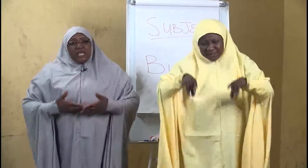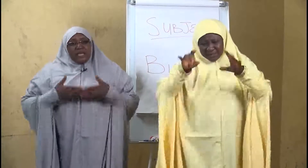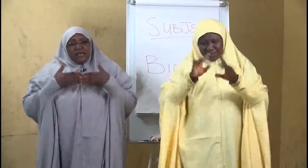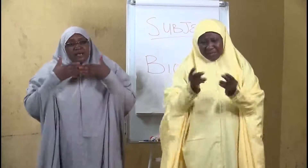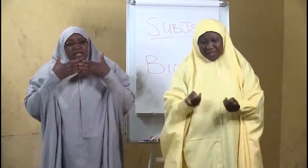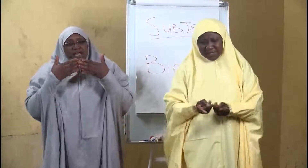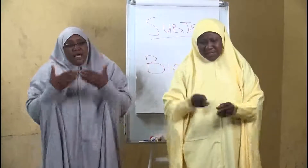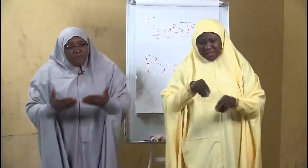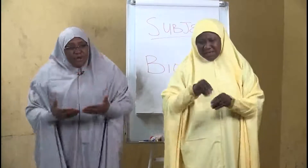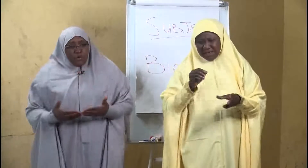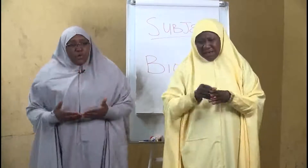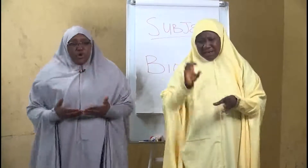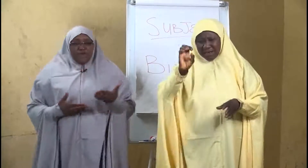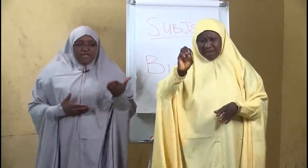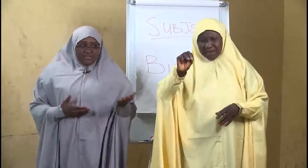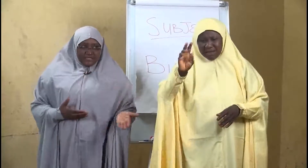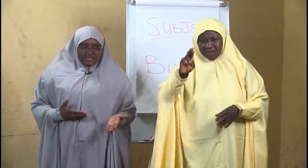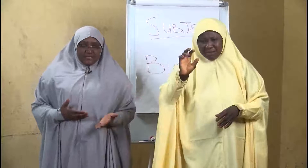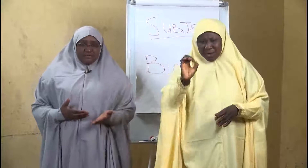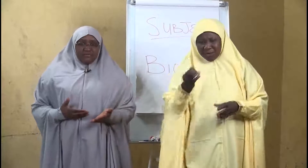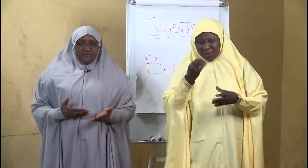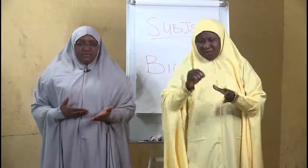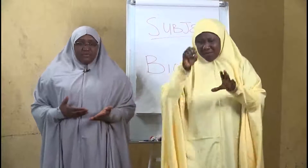in an embryo of a seed